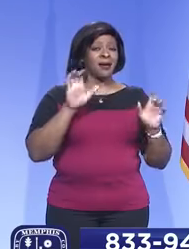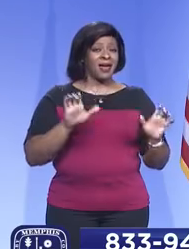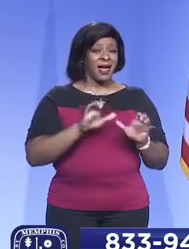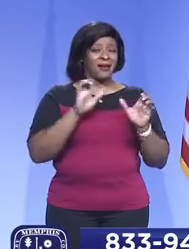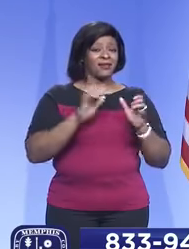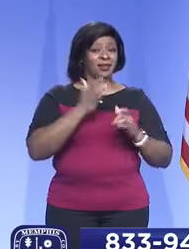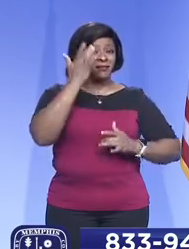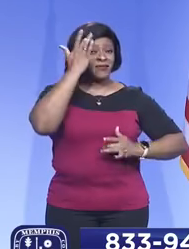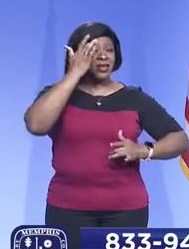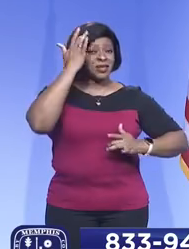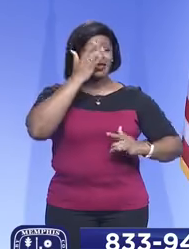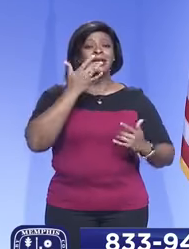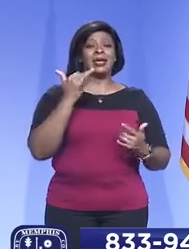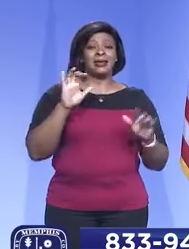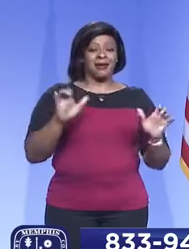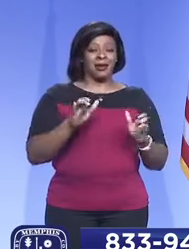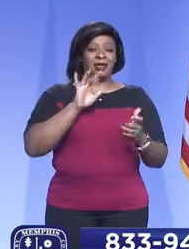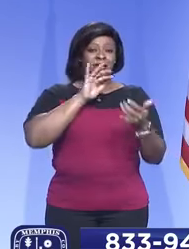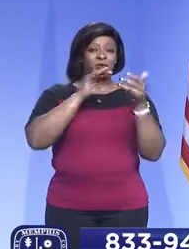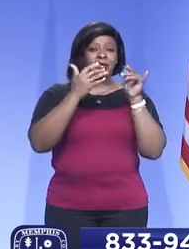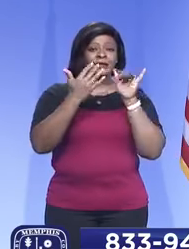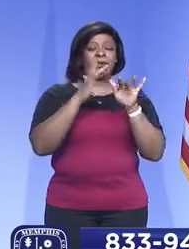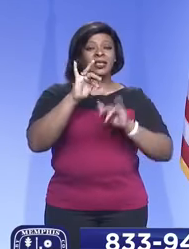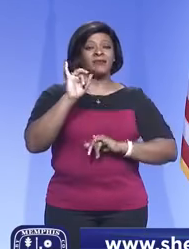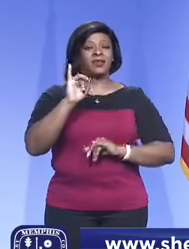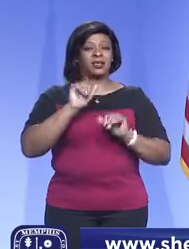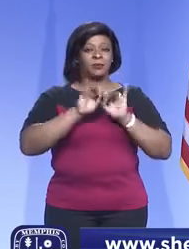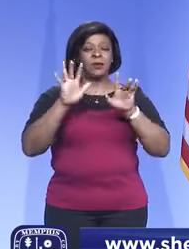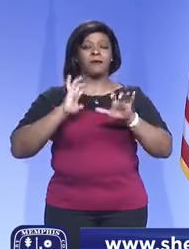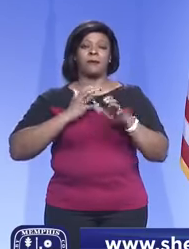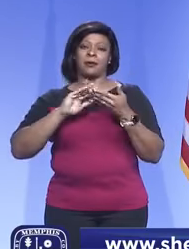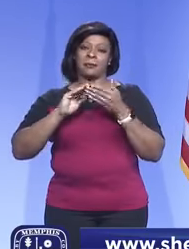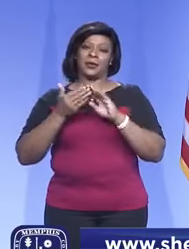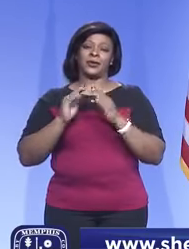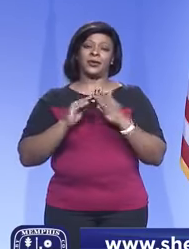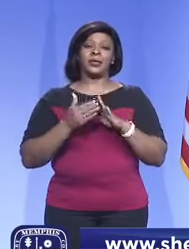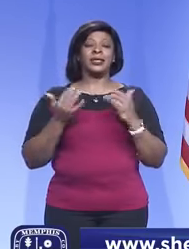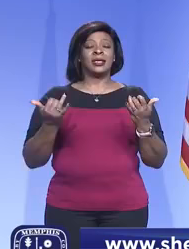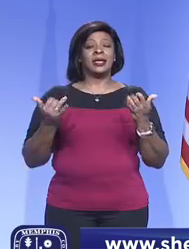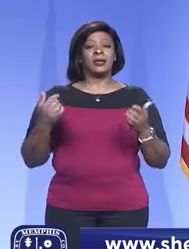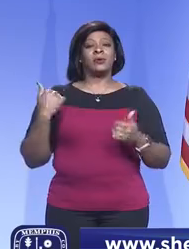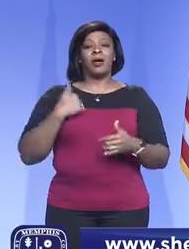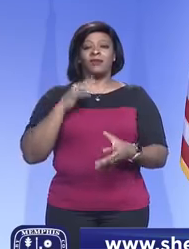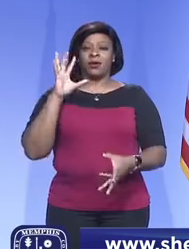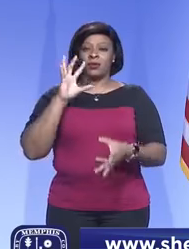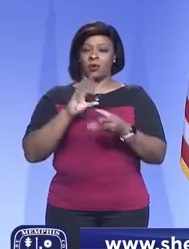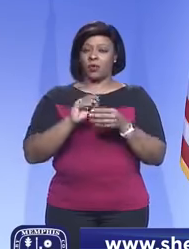and actively transmitting infection in our community. As of today, we have